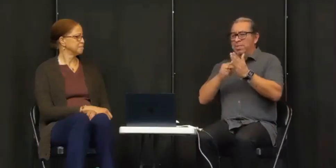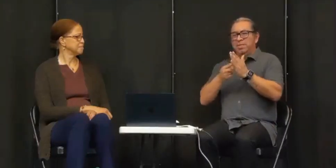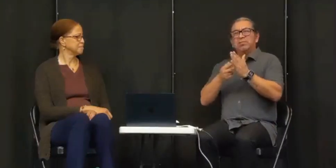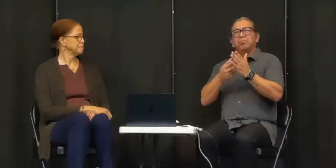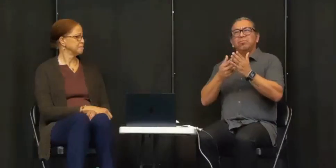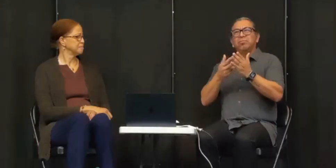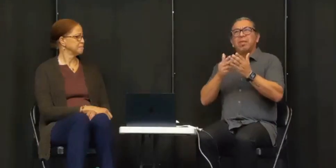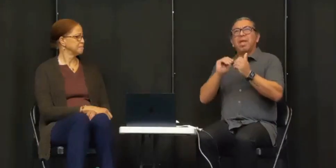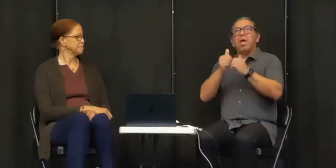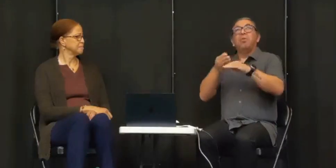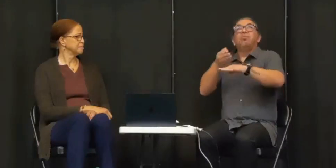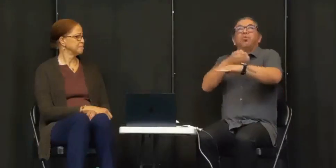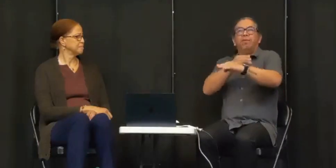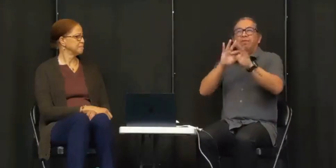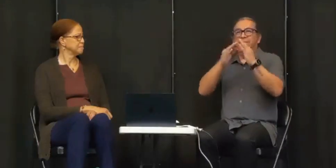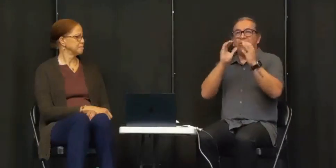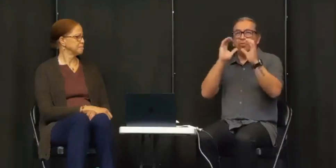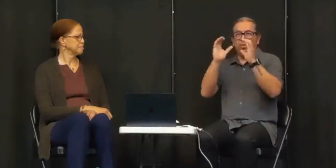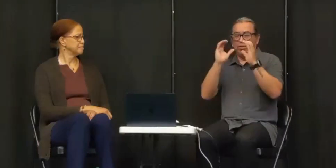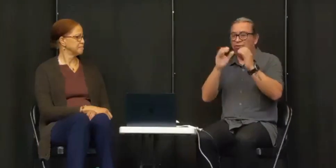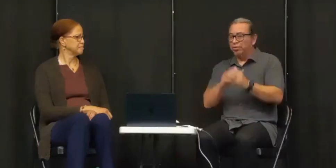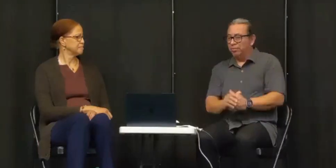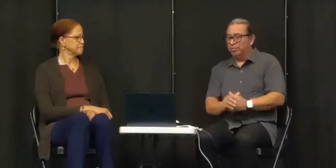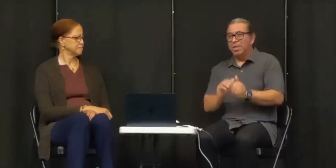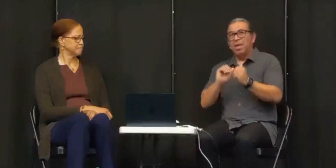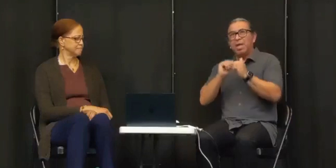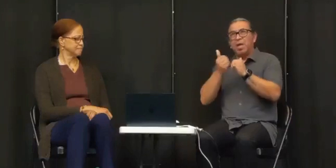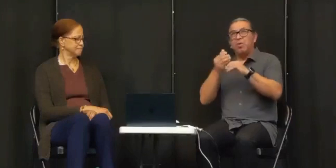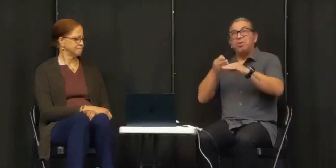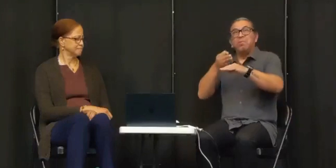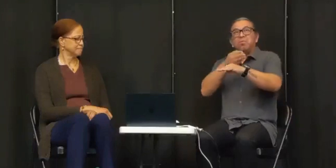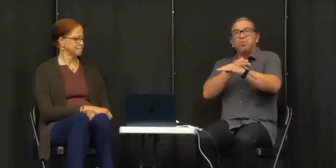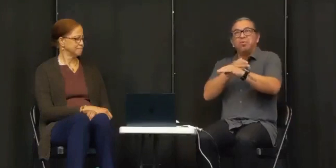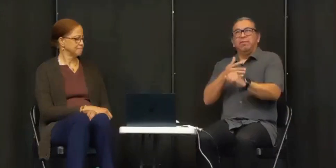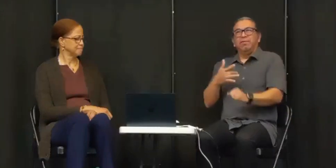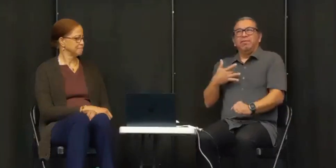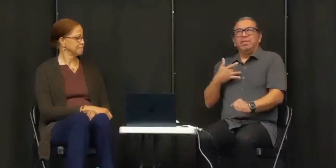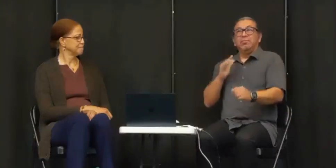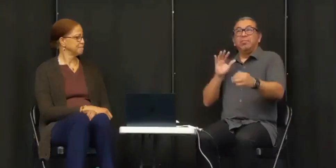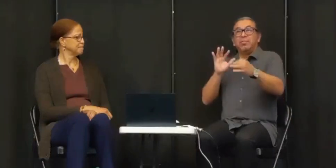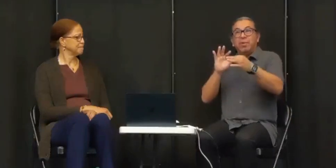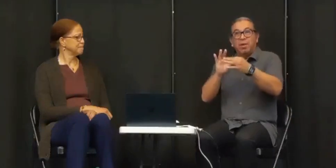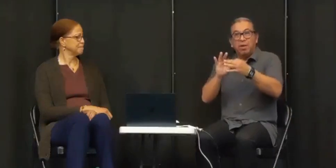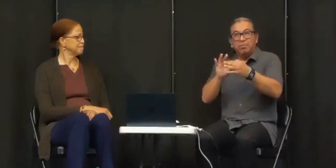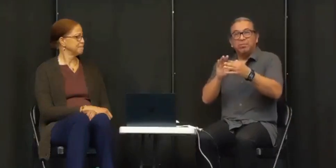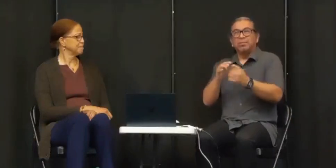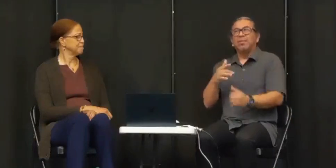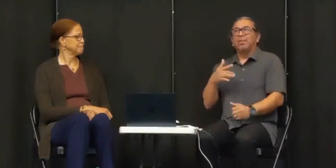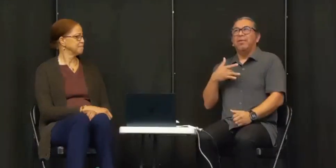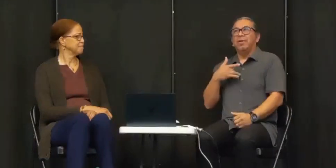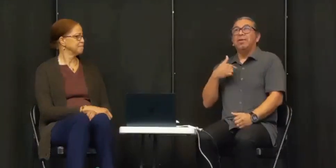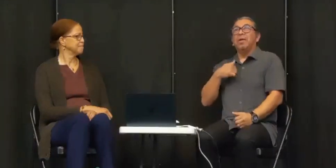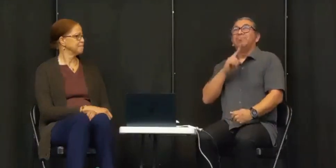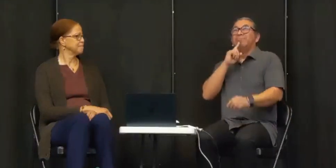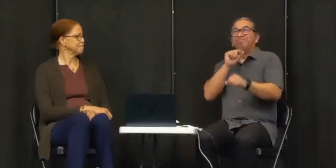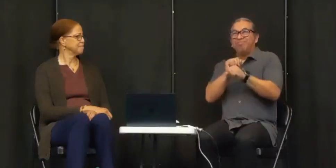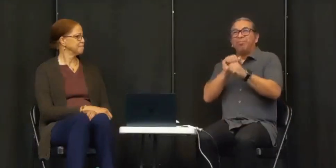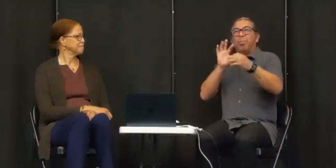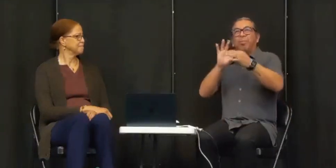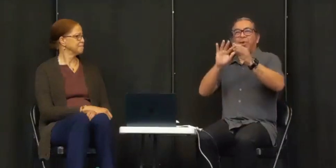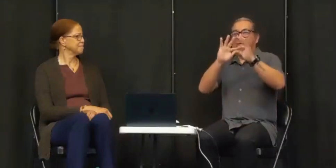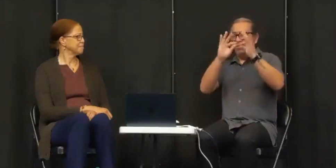ideas and tips, how to improve with your family communication, how to improve your own feeling of